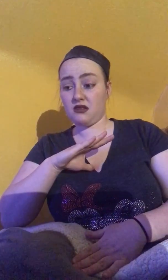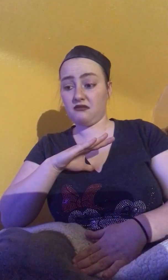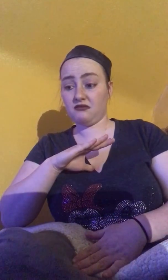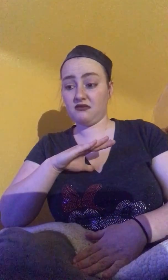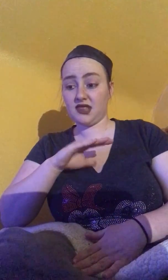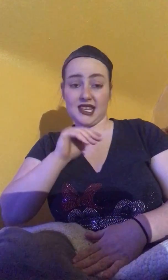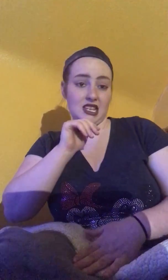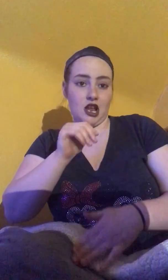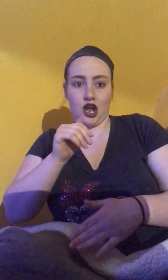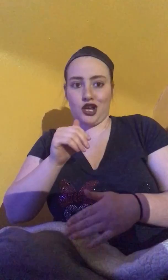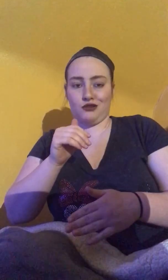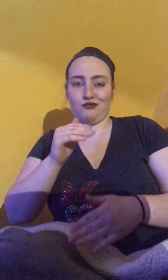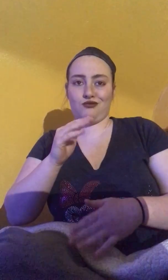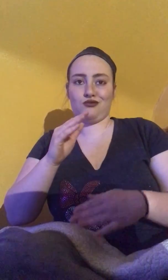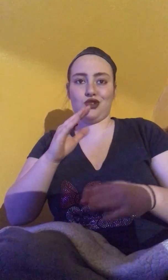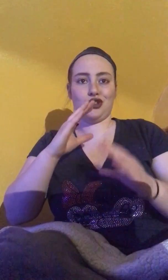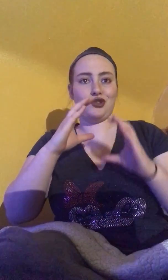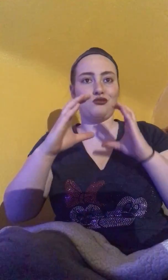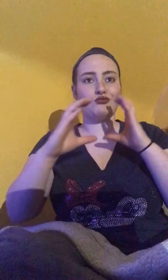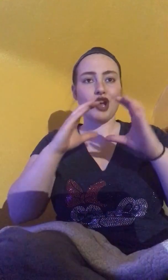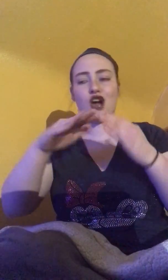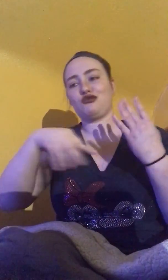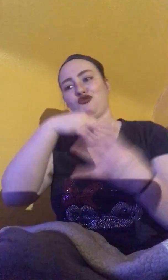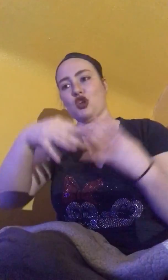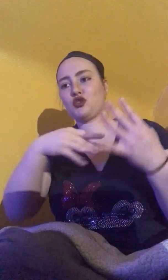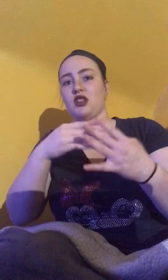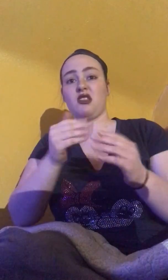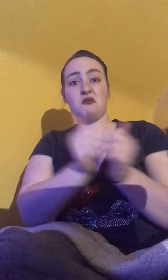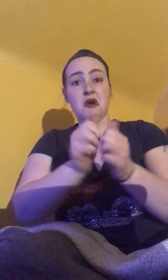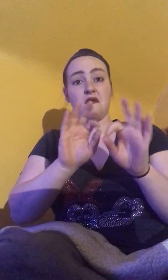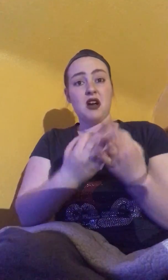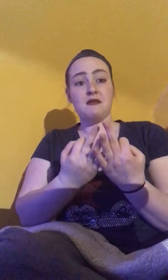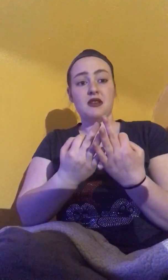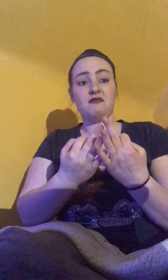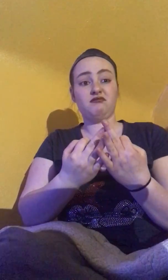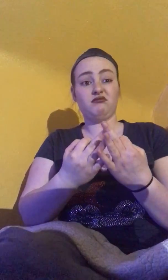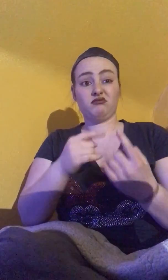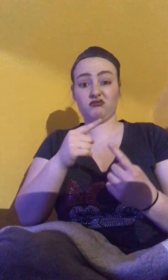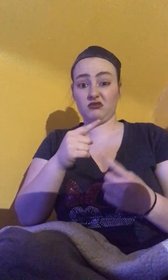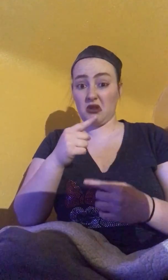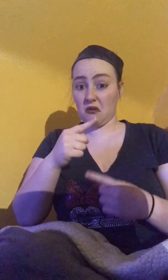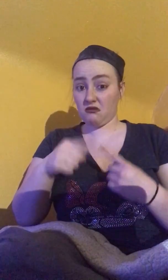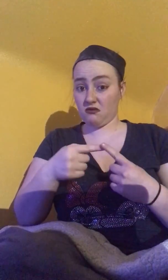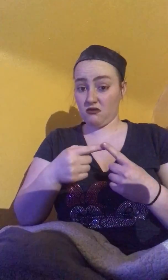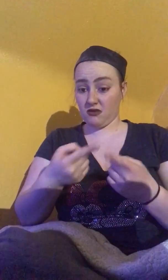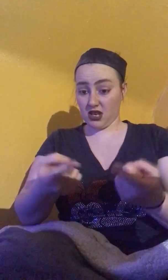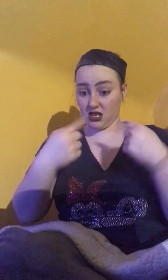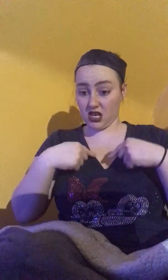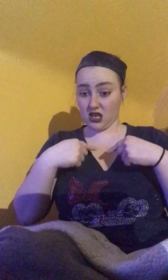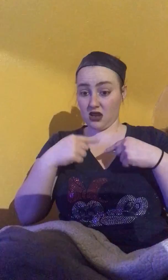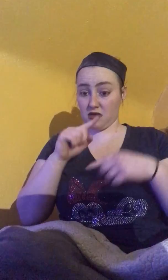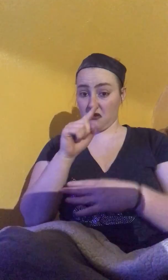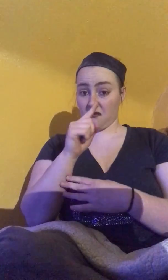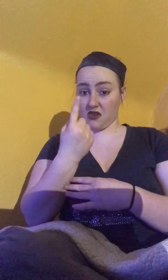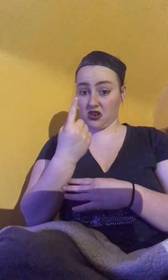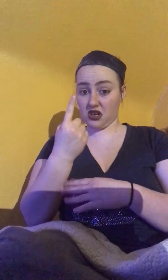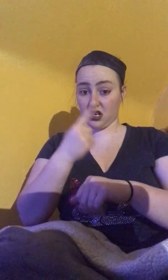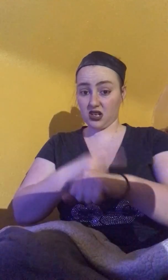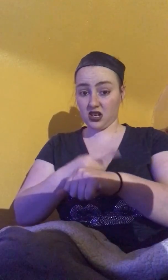to do with her or anything like that. So when she first got here to Las Vegas, she went into a meeting and she